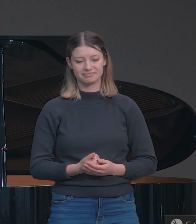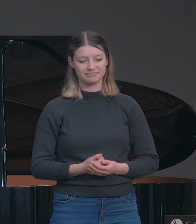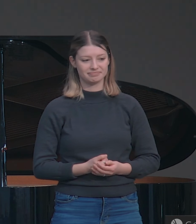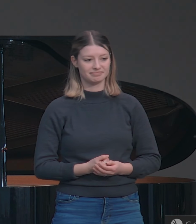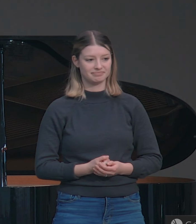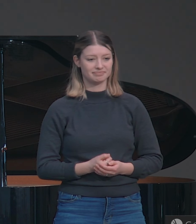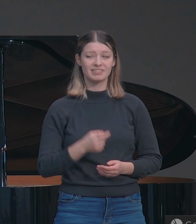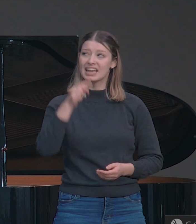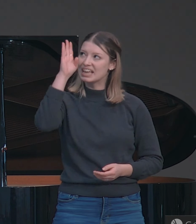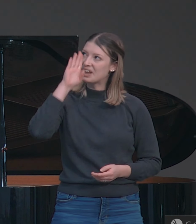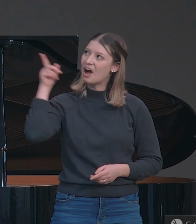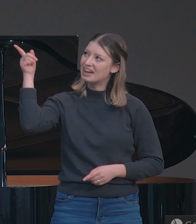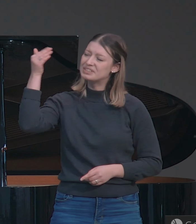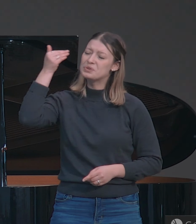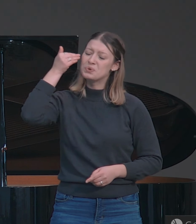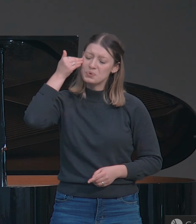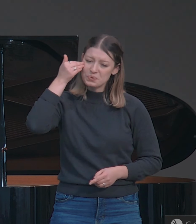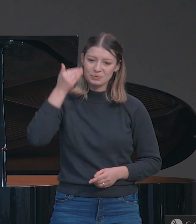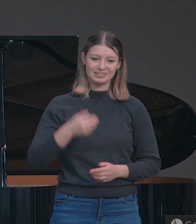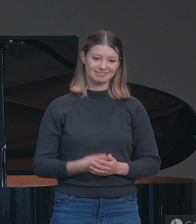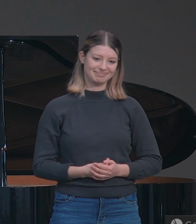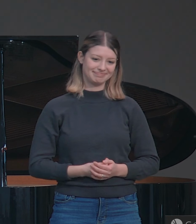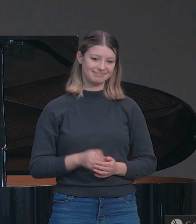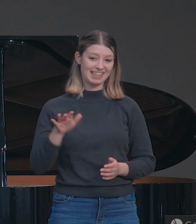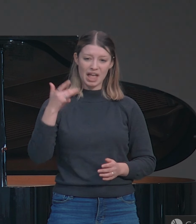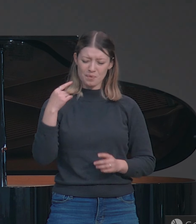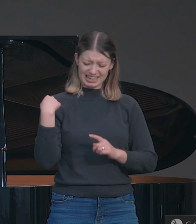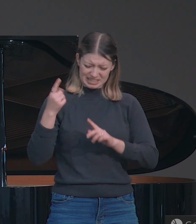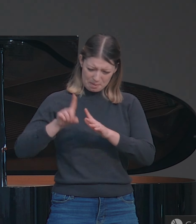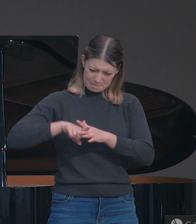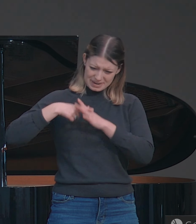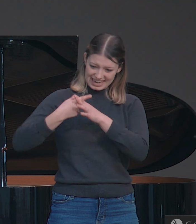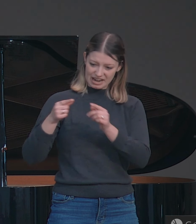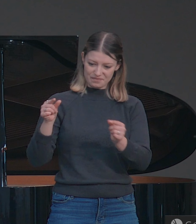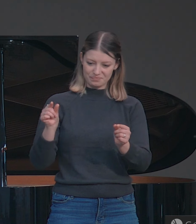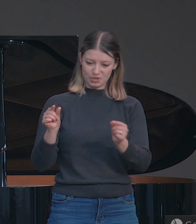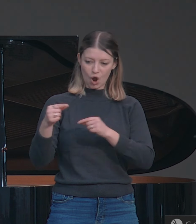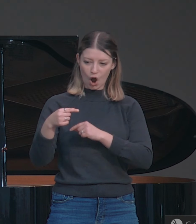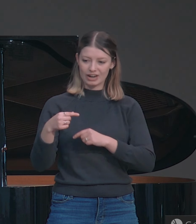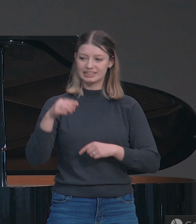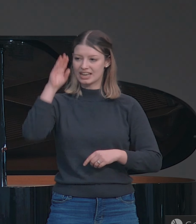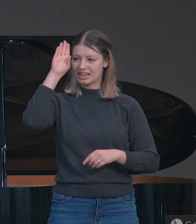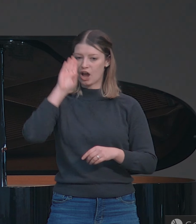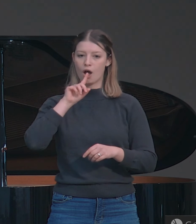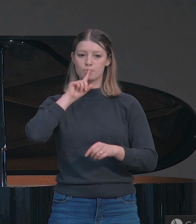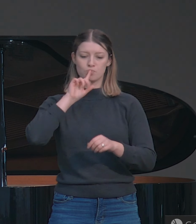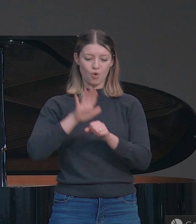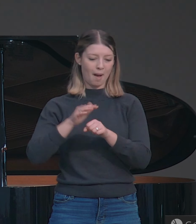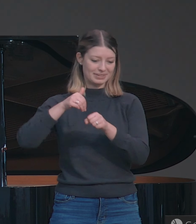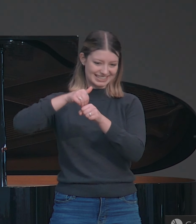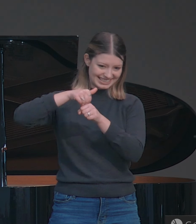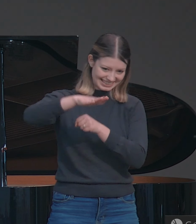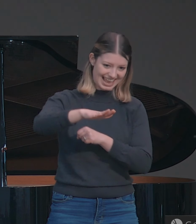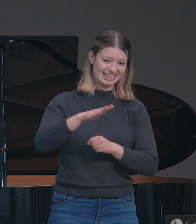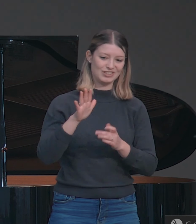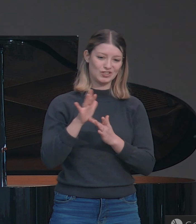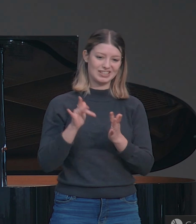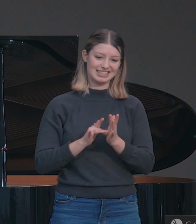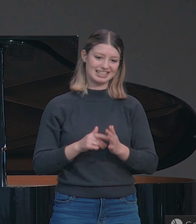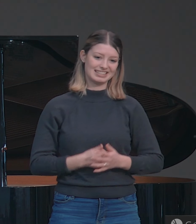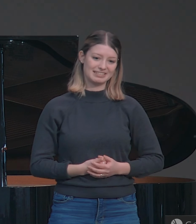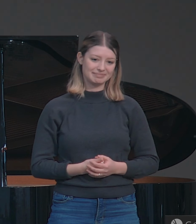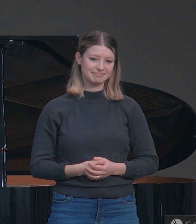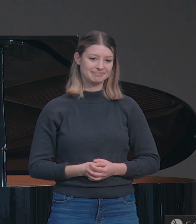God knew that. And that's why in the very beginning in the garden, God promised to send the one who came in Jesus